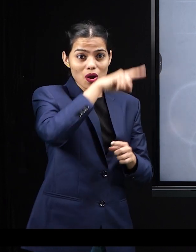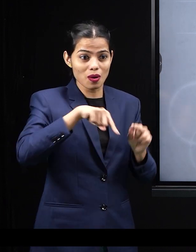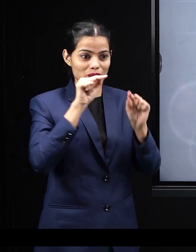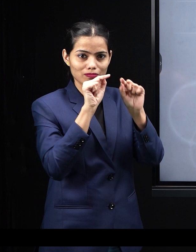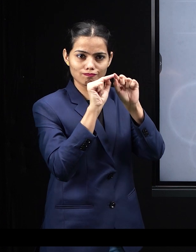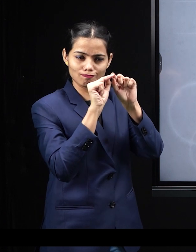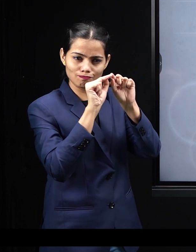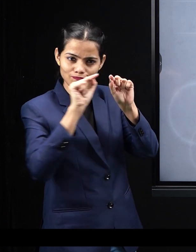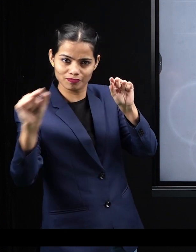radius,